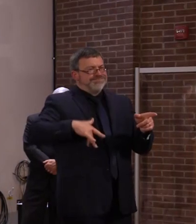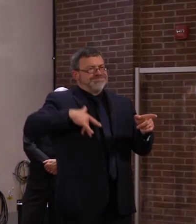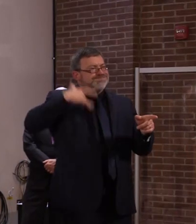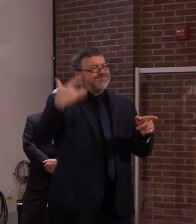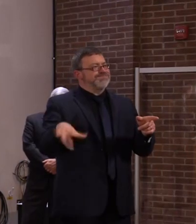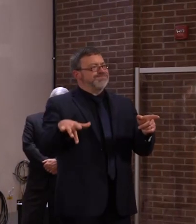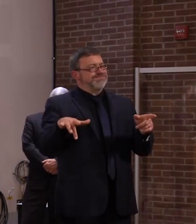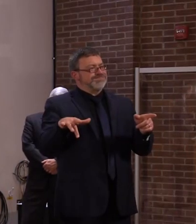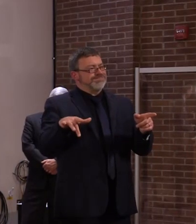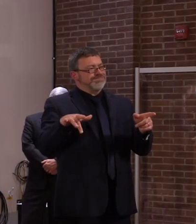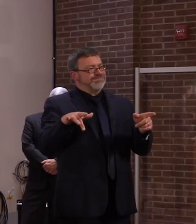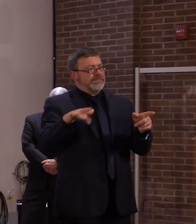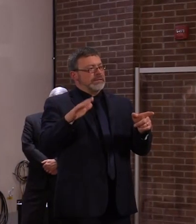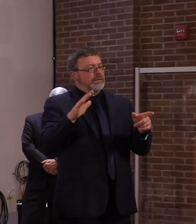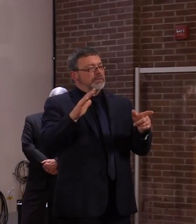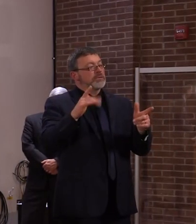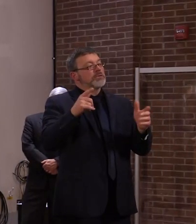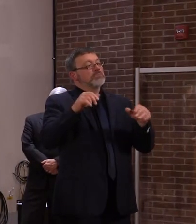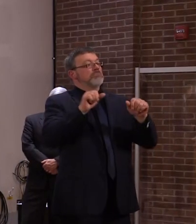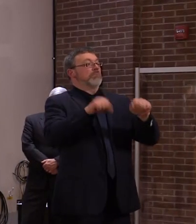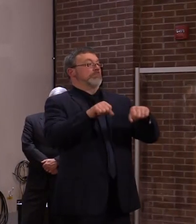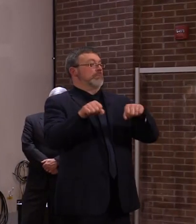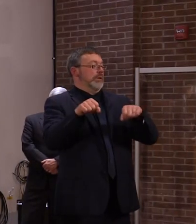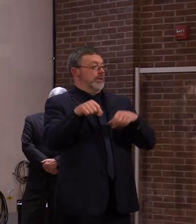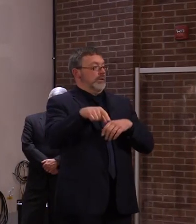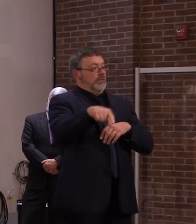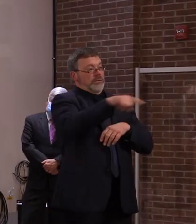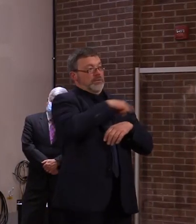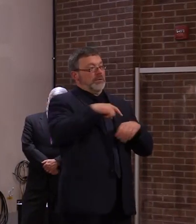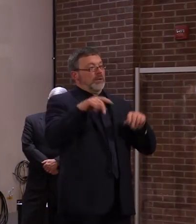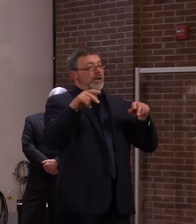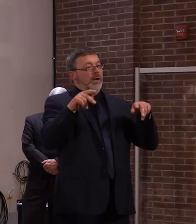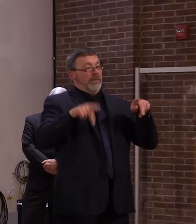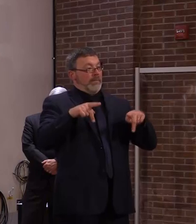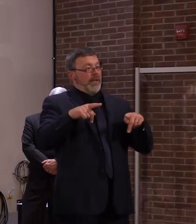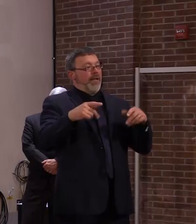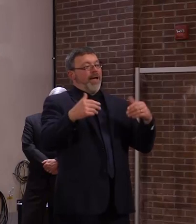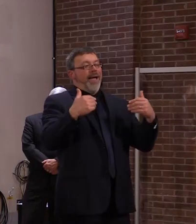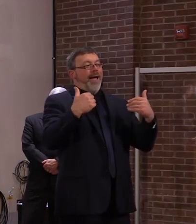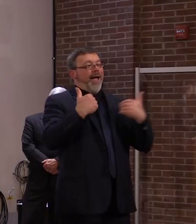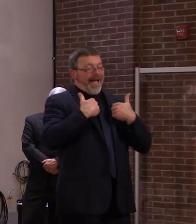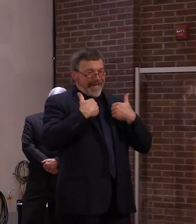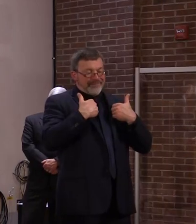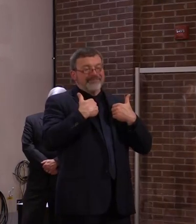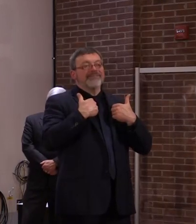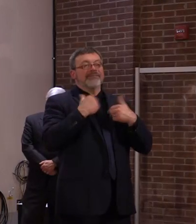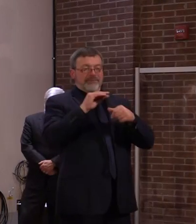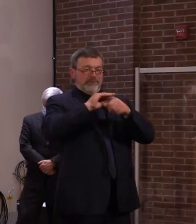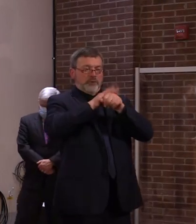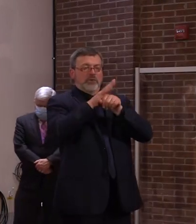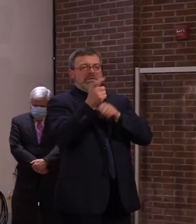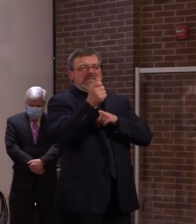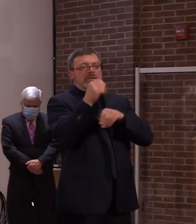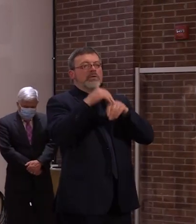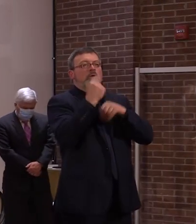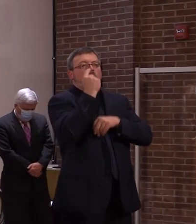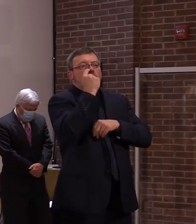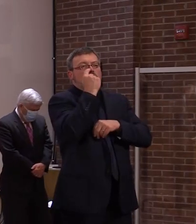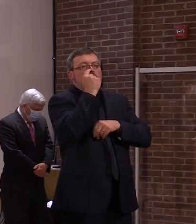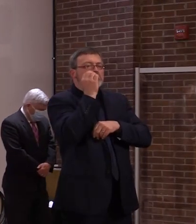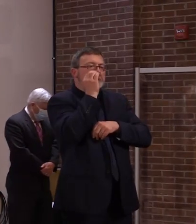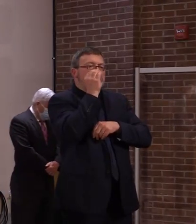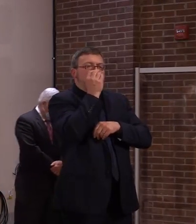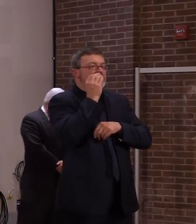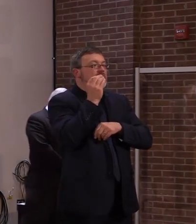up people that might have had some fragments of virus in their nose, whether it be early or very late in